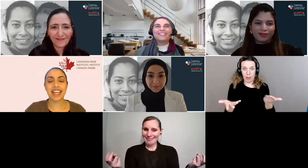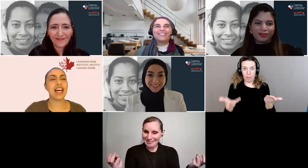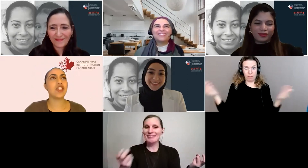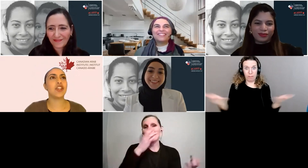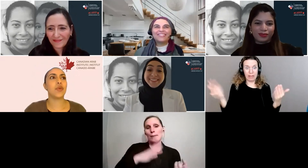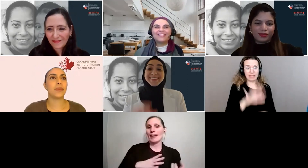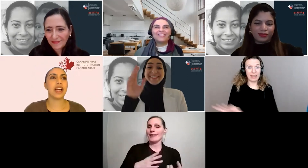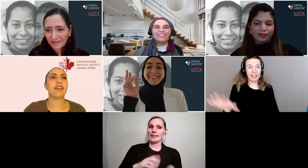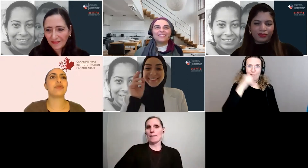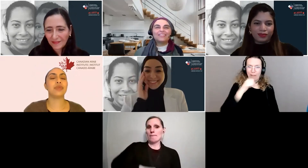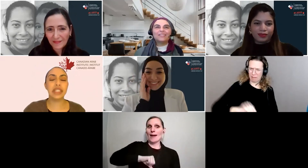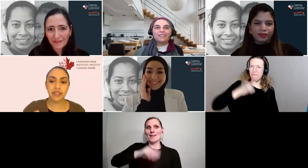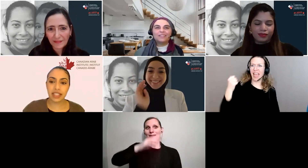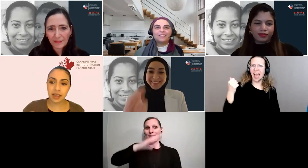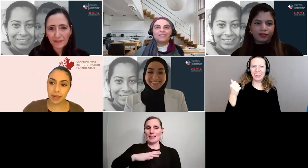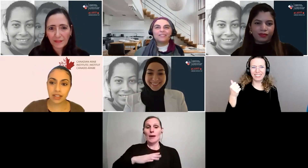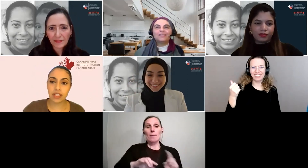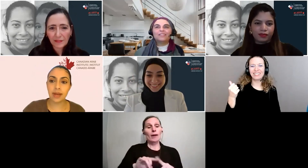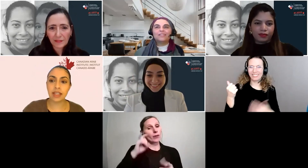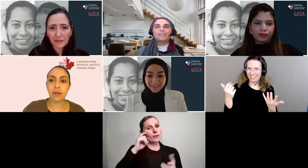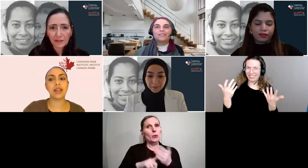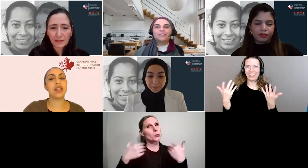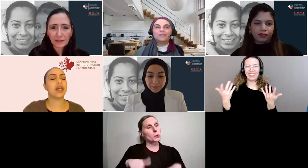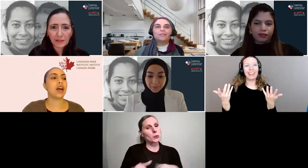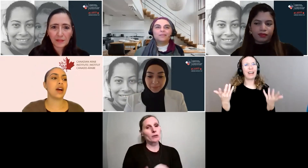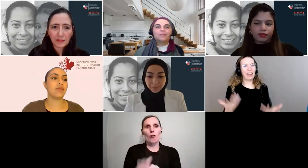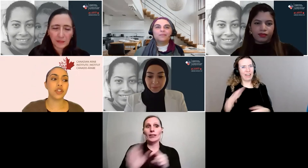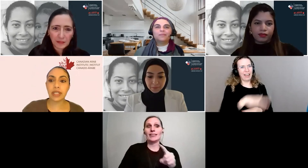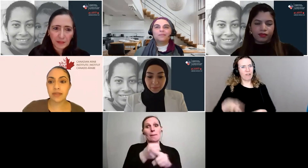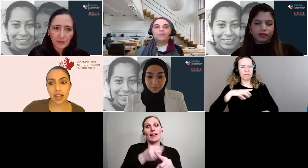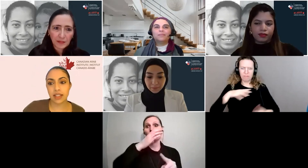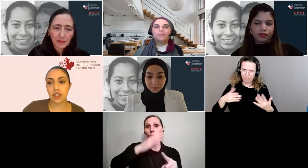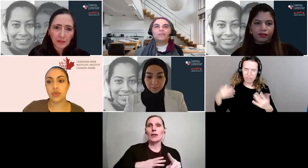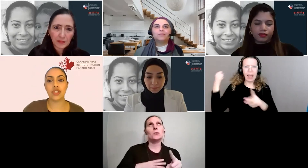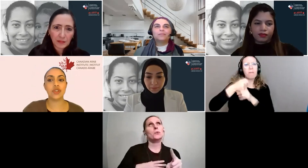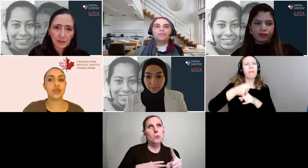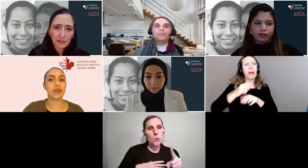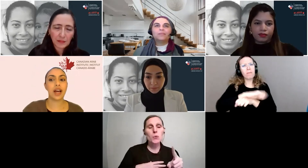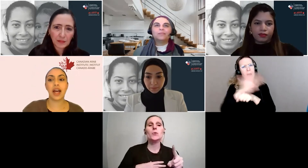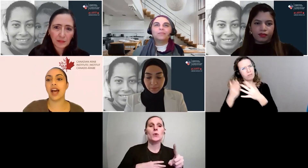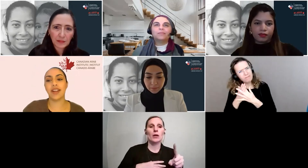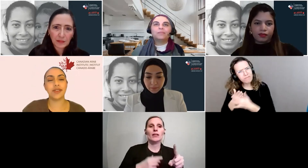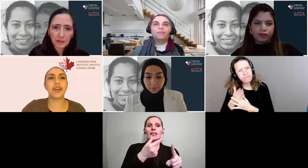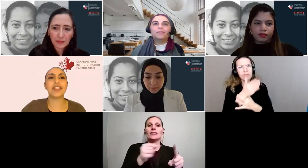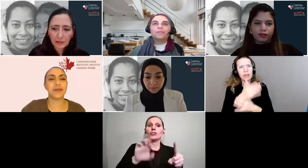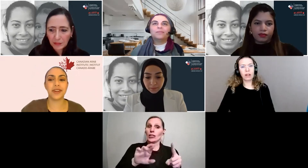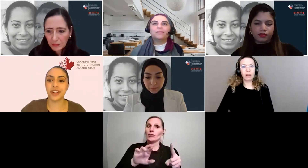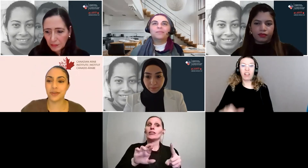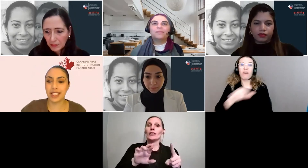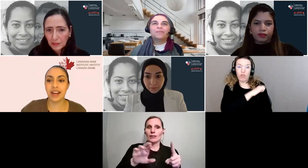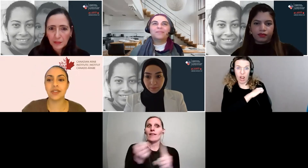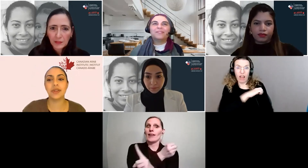say that, you know, women have really faced the impact of this pandemic. Gender-based violence is a huge issue, and you can't talk